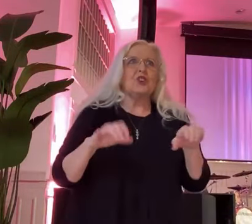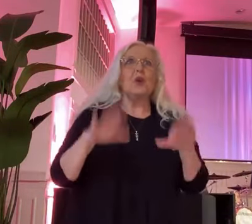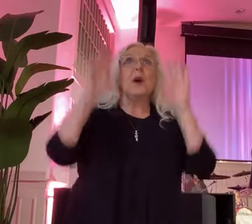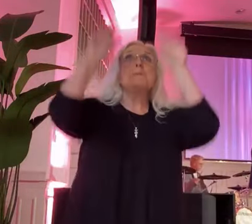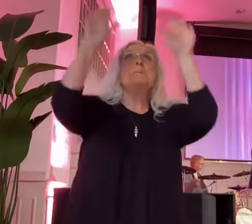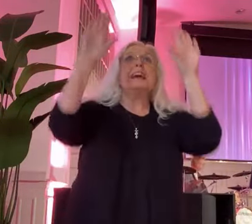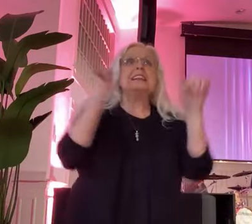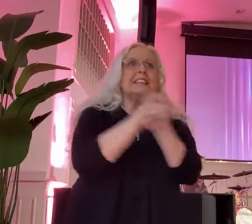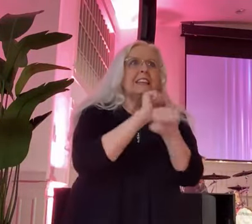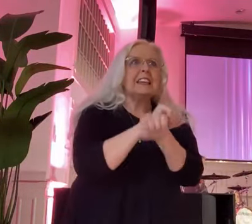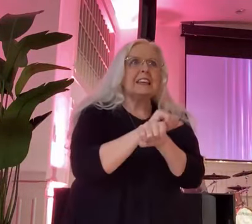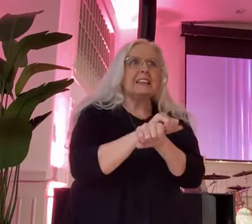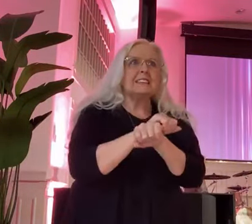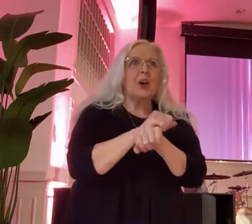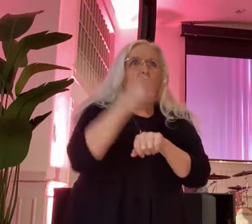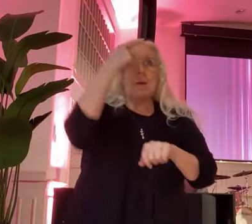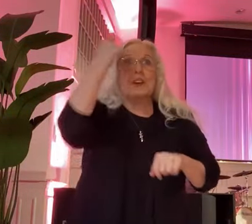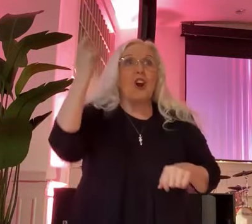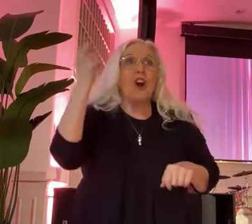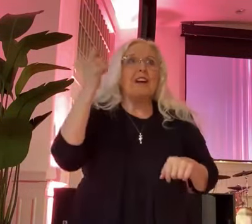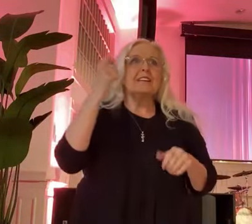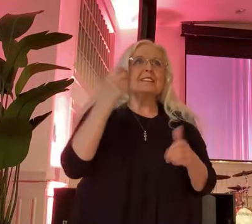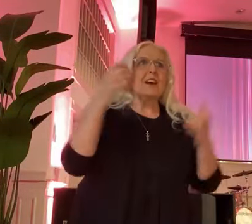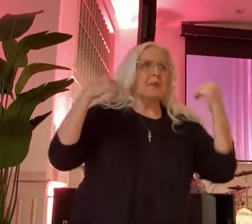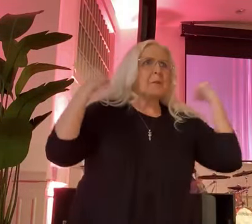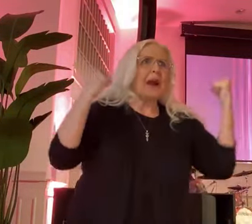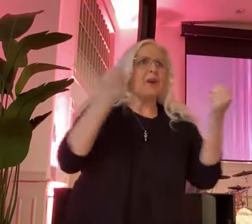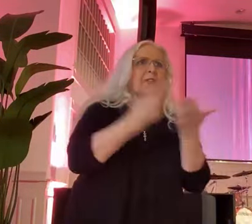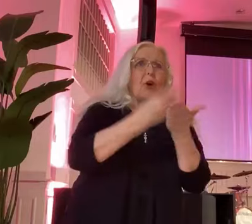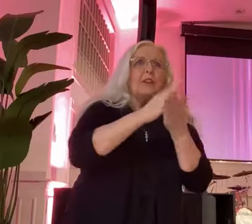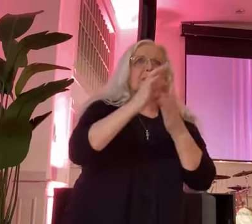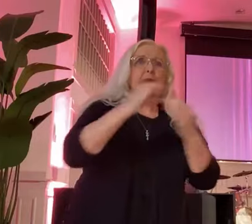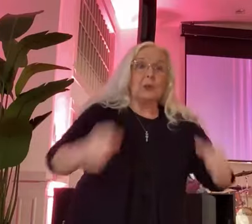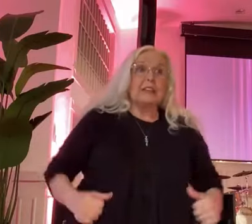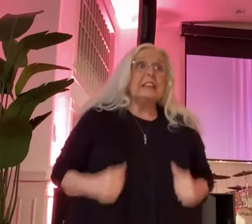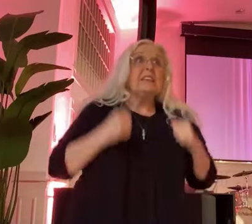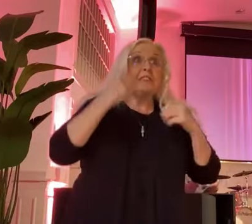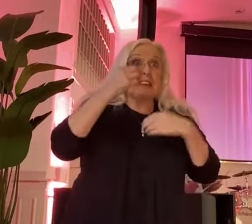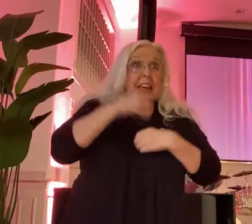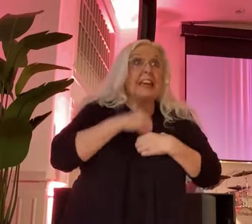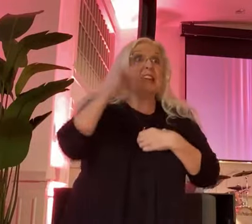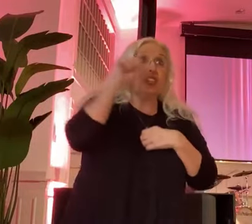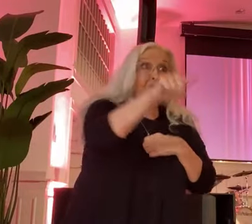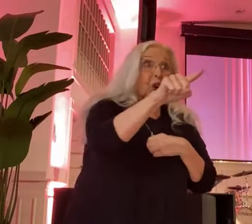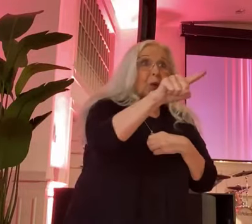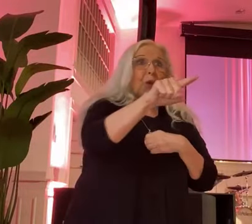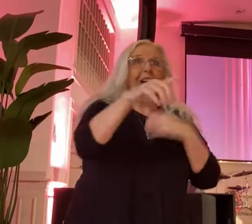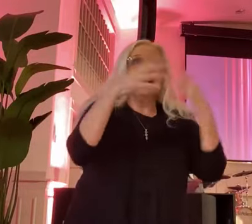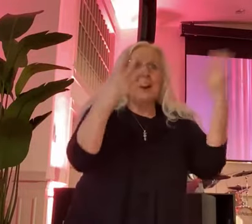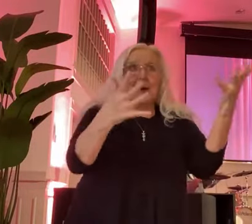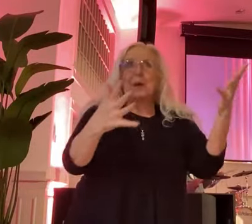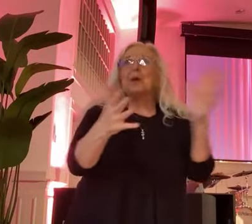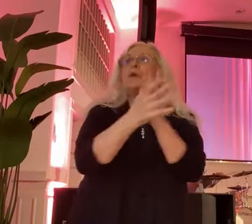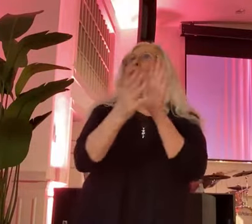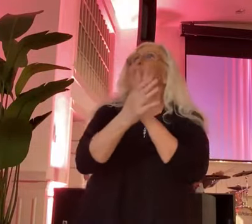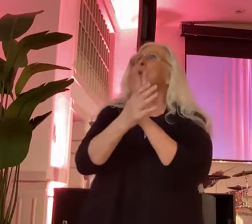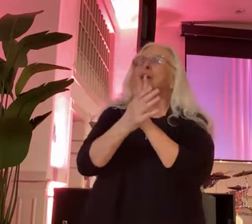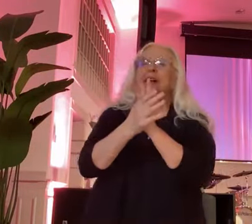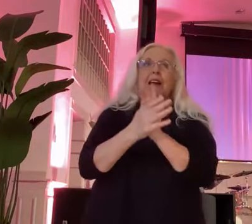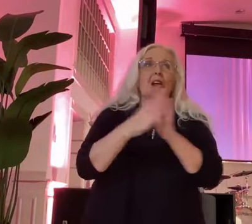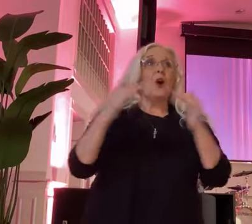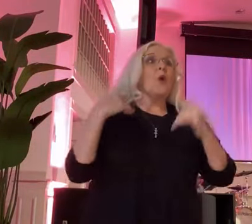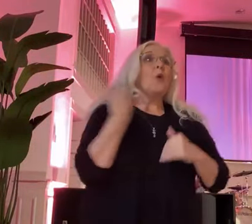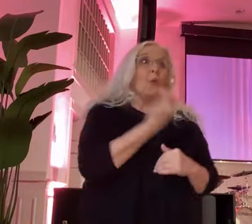of the power of the Spirit. That is the Spirit we have access to right now. Right now at